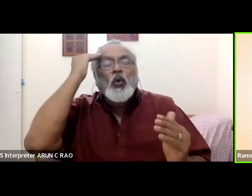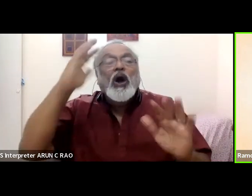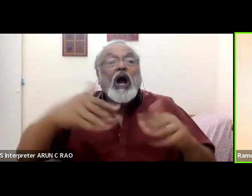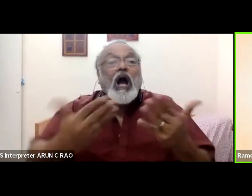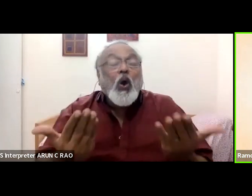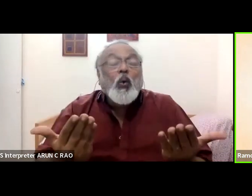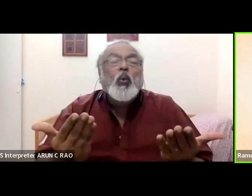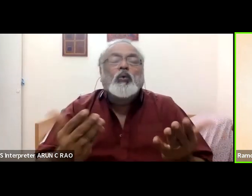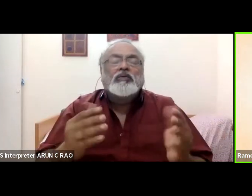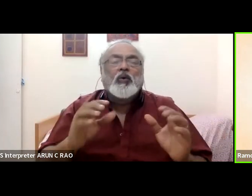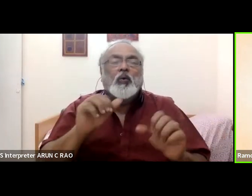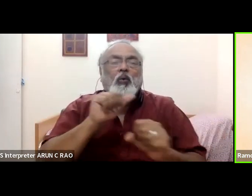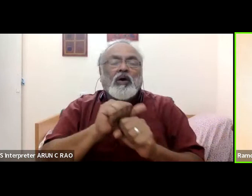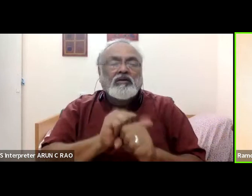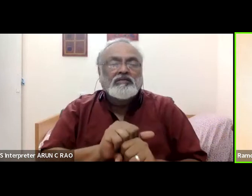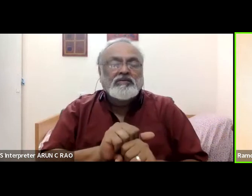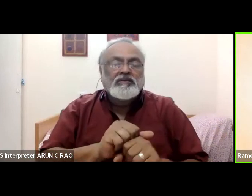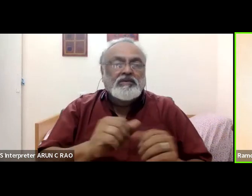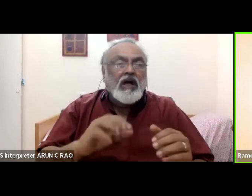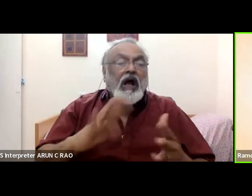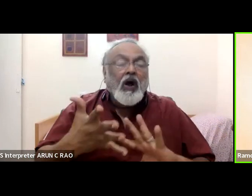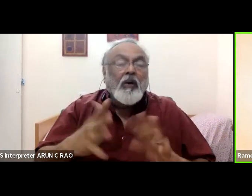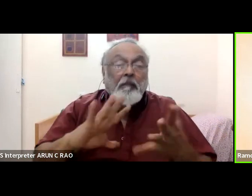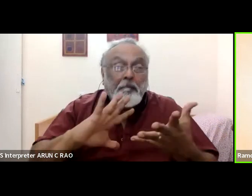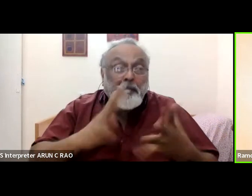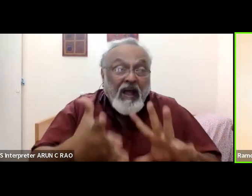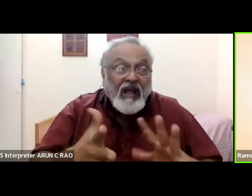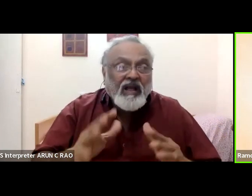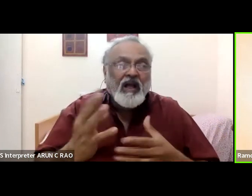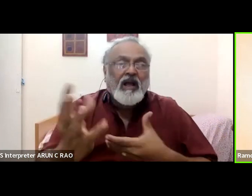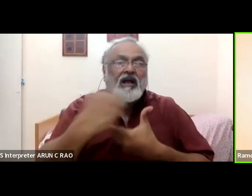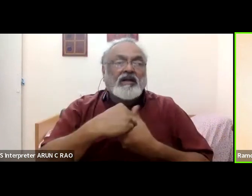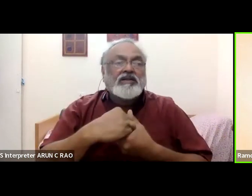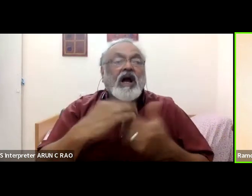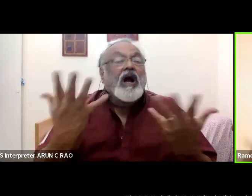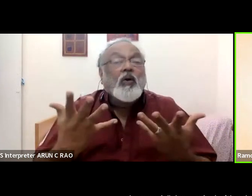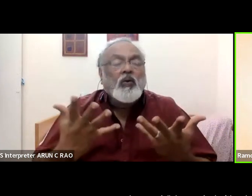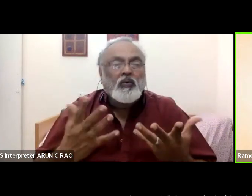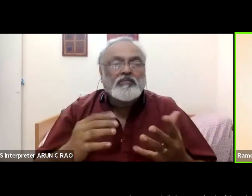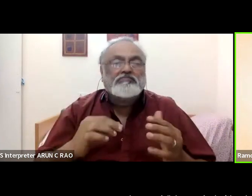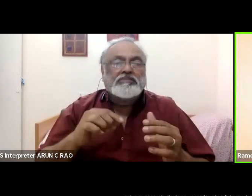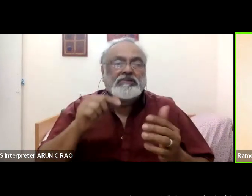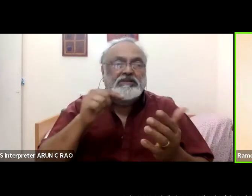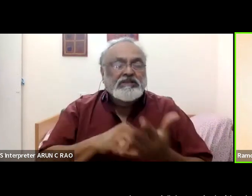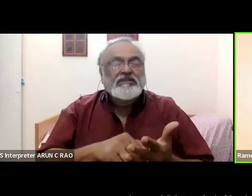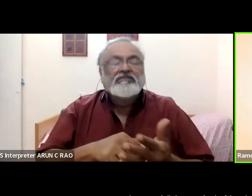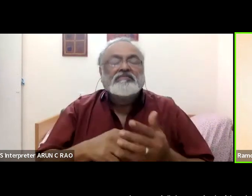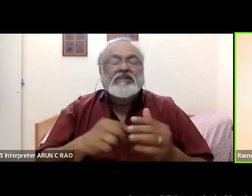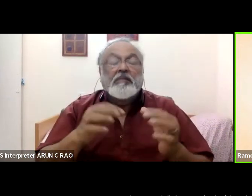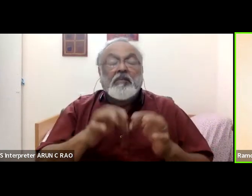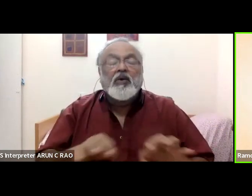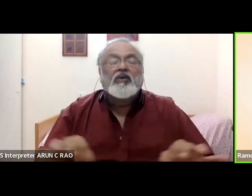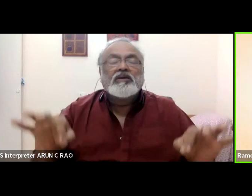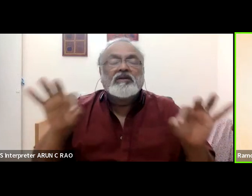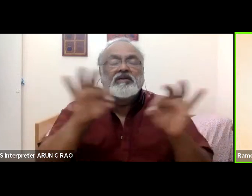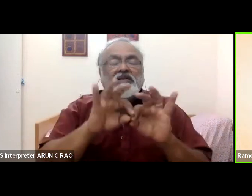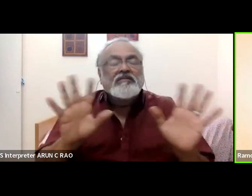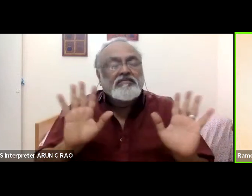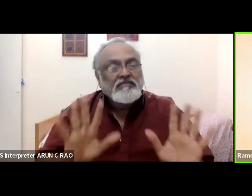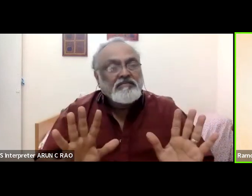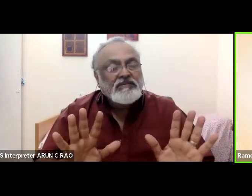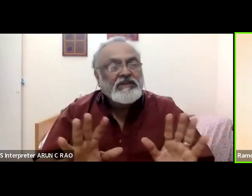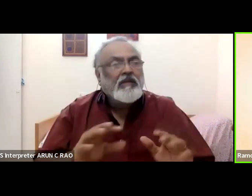worked with our developing member countries, whether in People's Republic of China or Georgia, Uzbekistan, we've seen